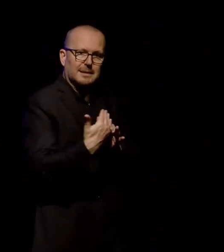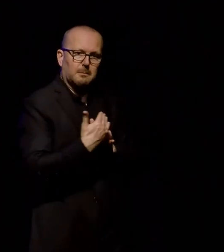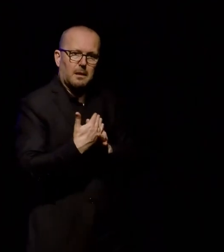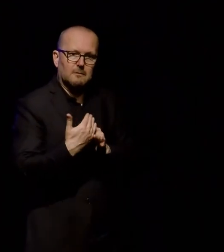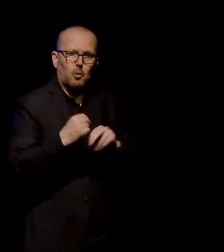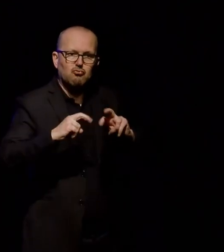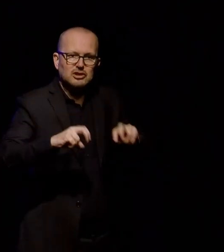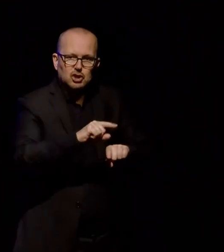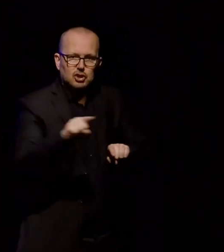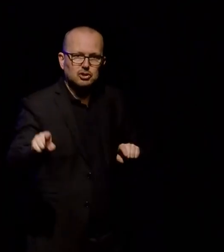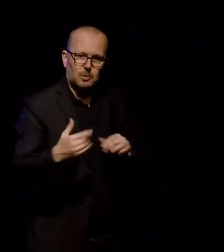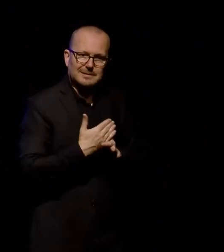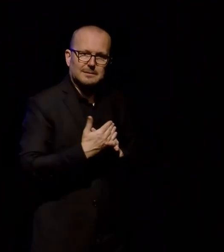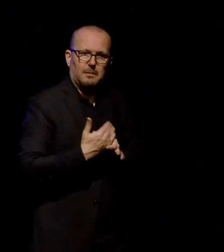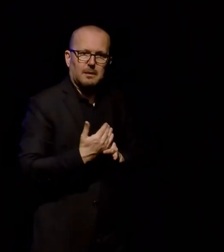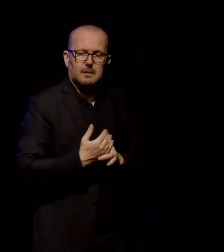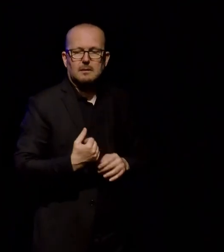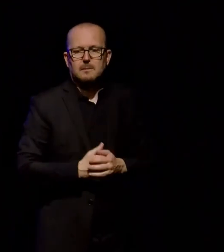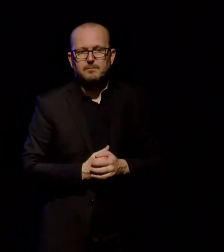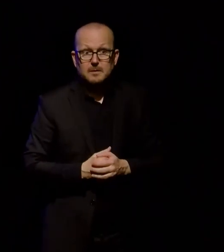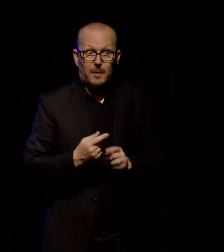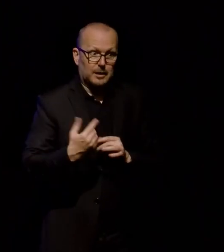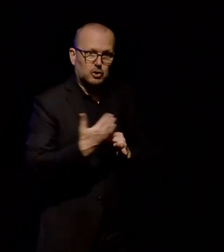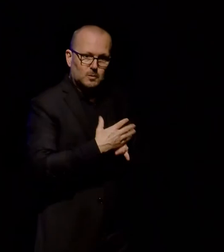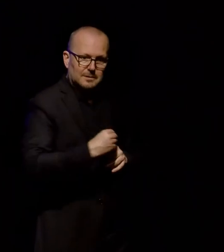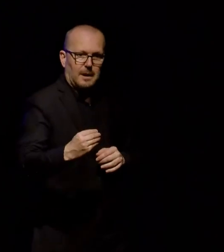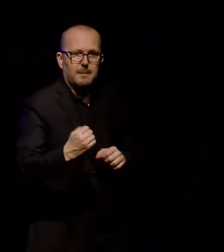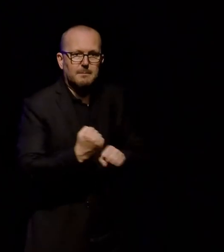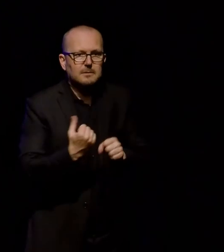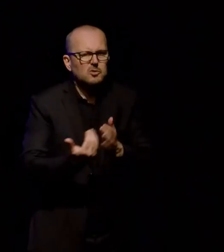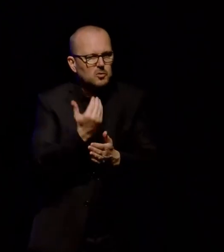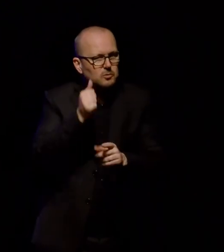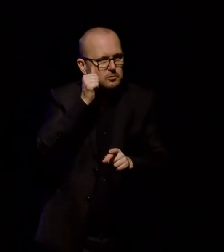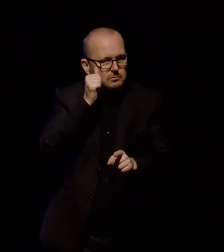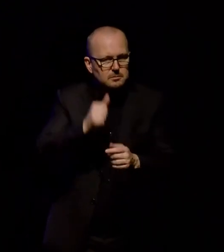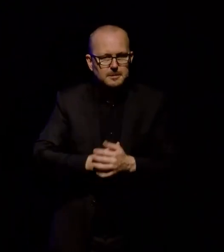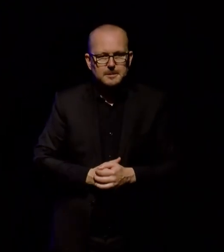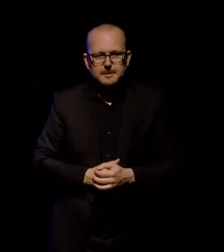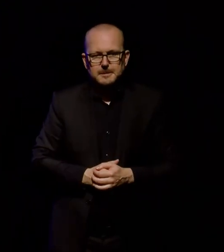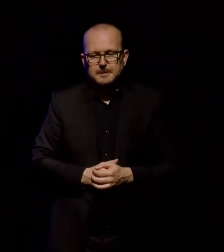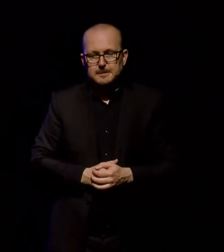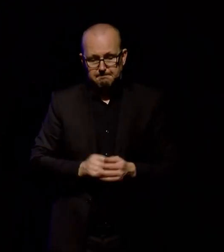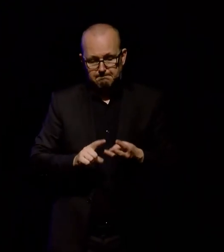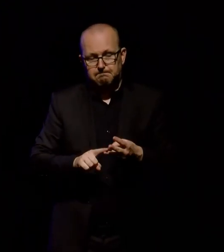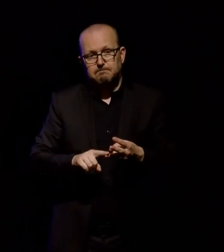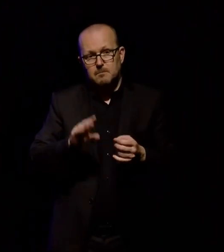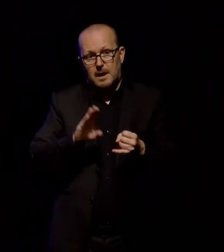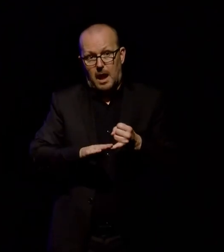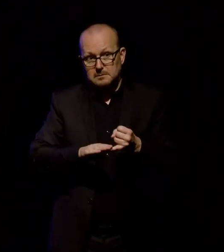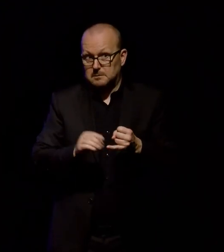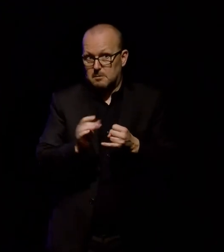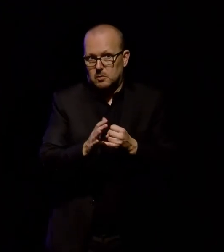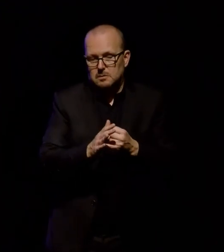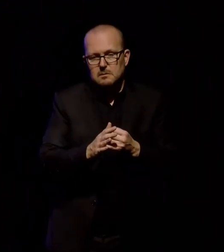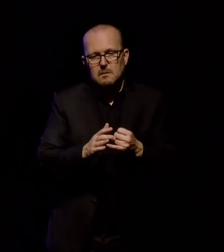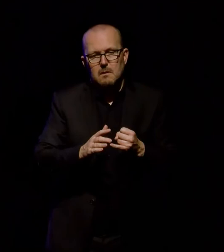and participation in the continual generation of new knowledge. And last but not least, we're also creating a framework for